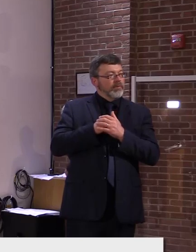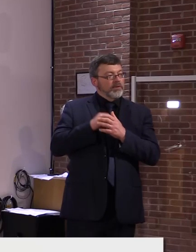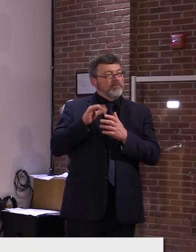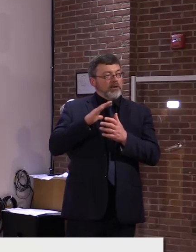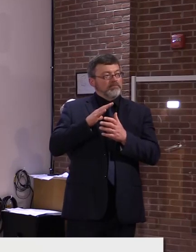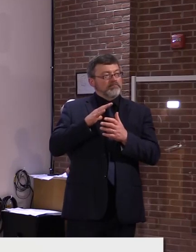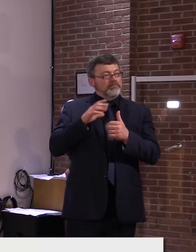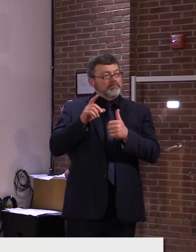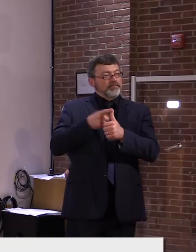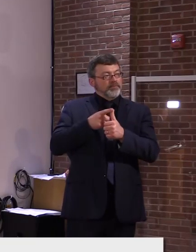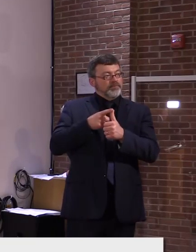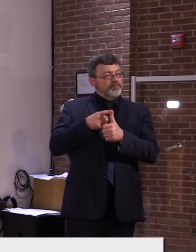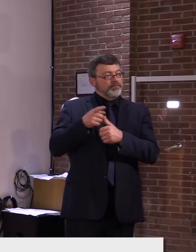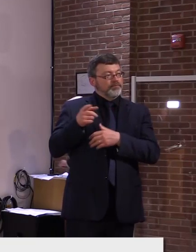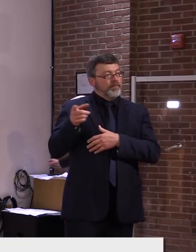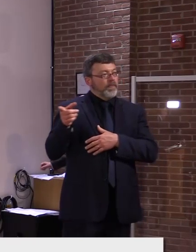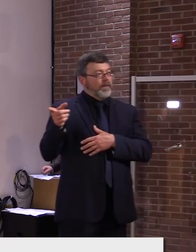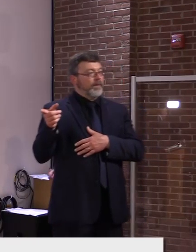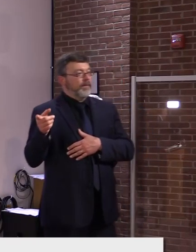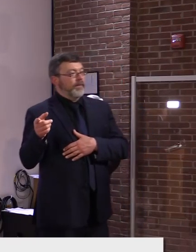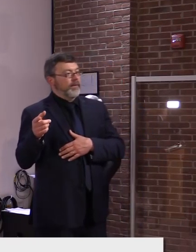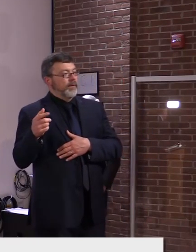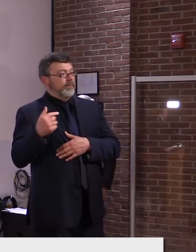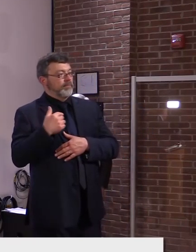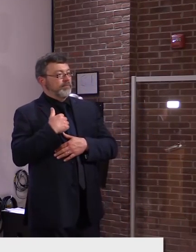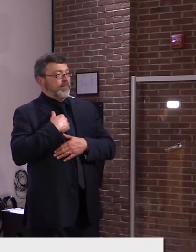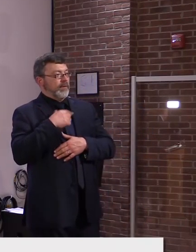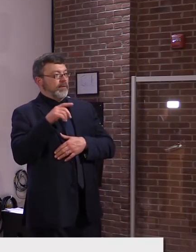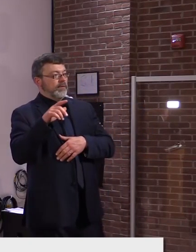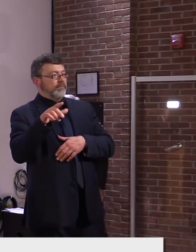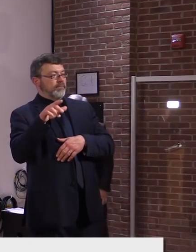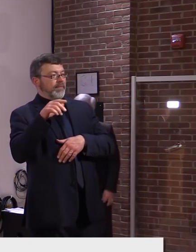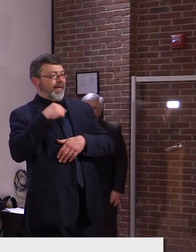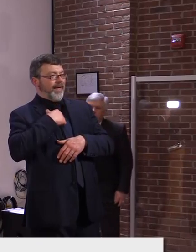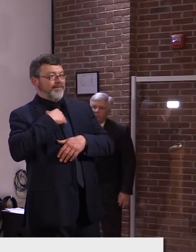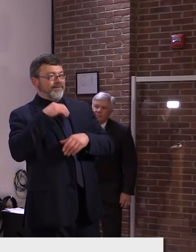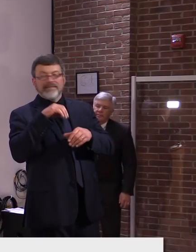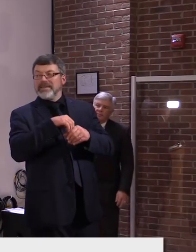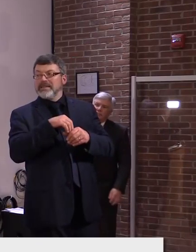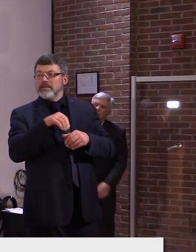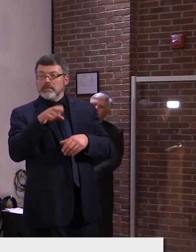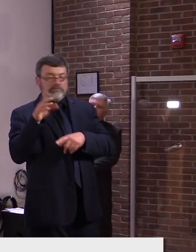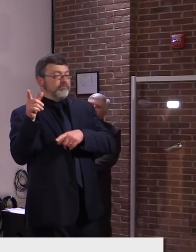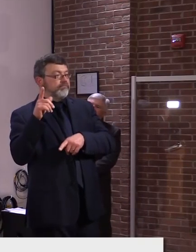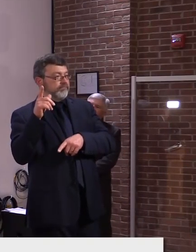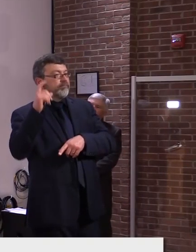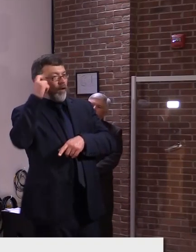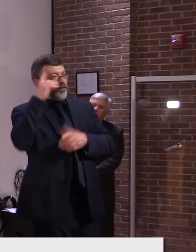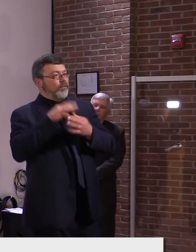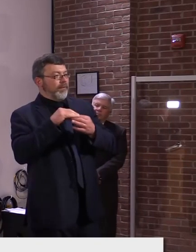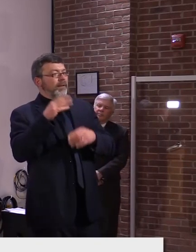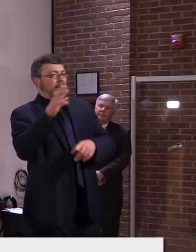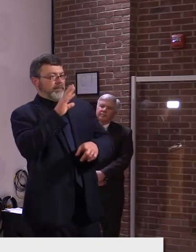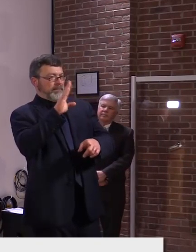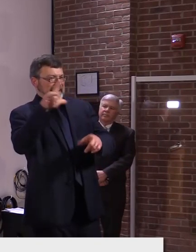set to be passed. I think there's been a handshake on that, and so I believe that's in good